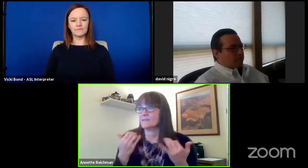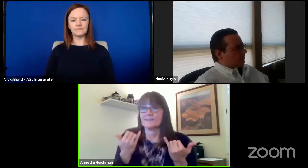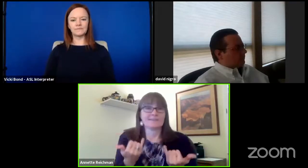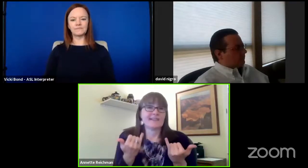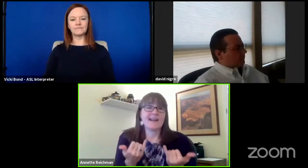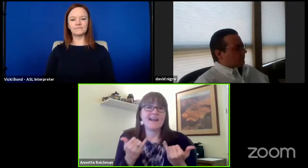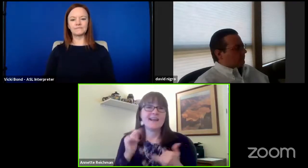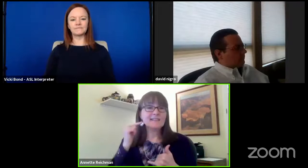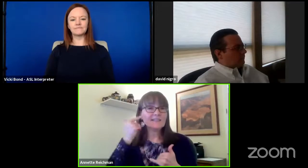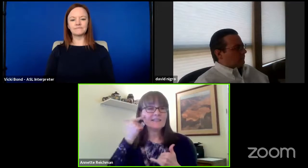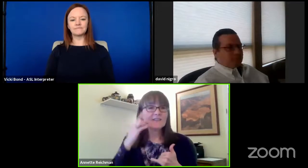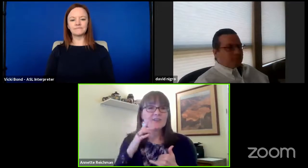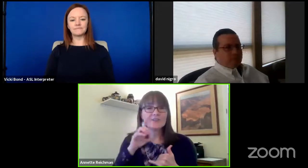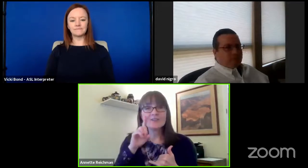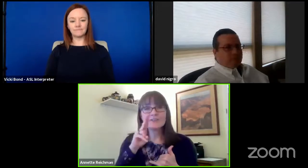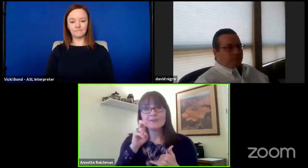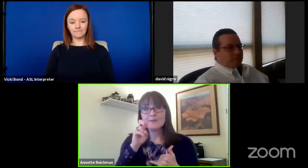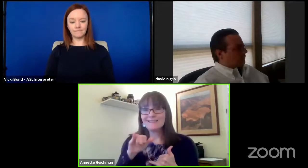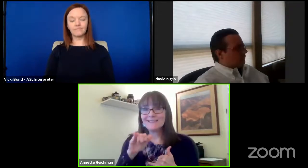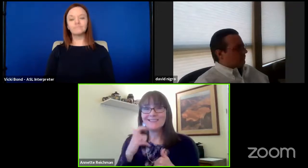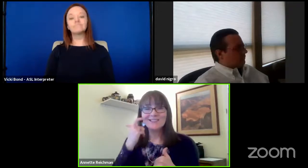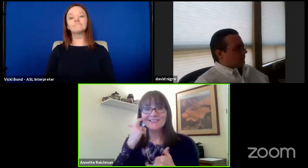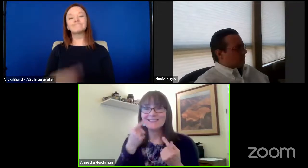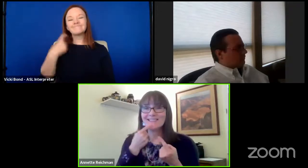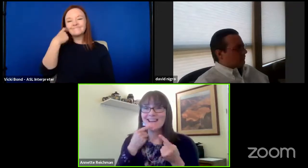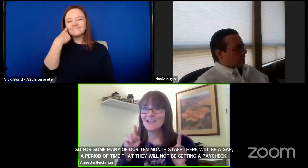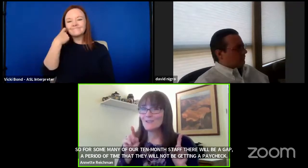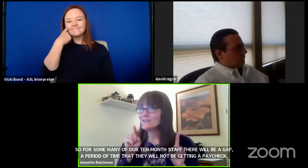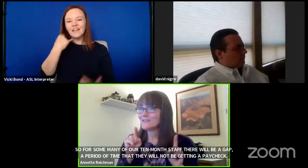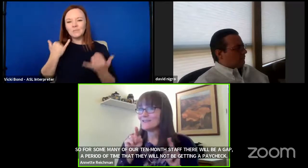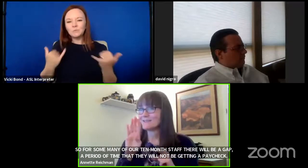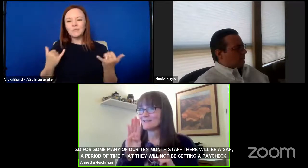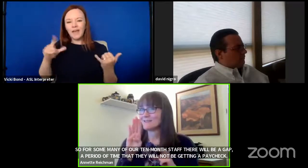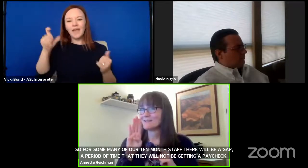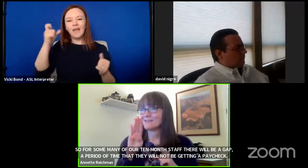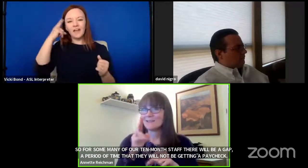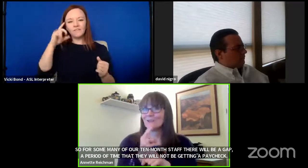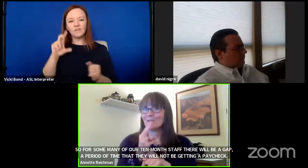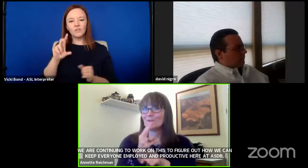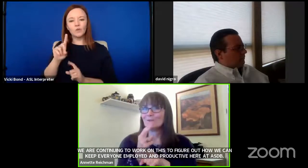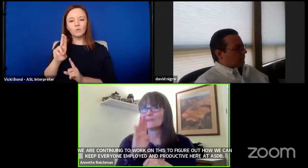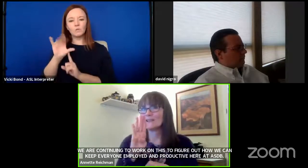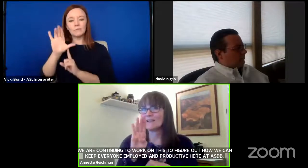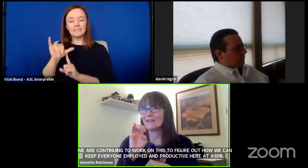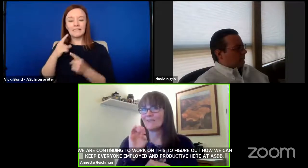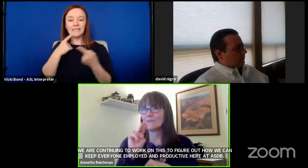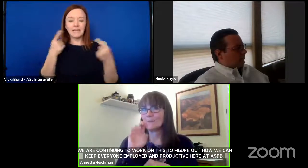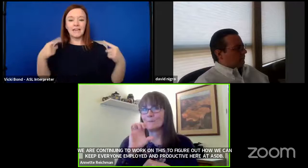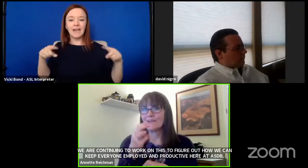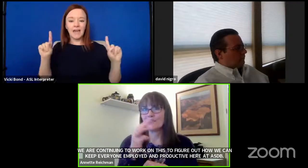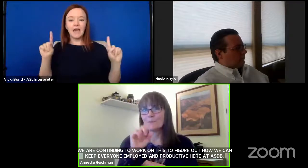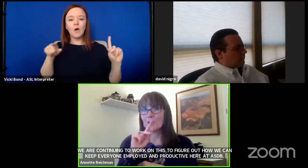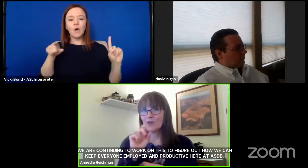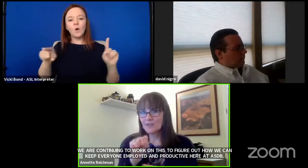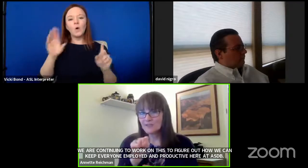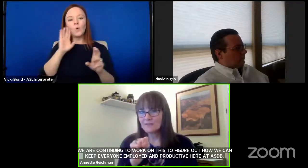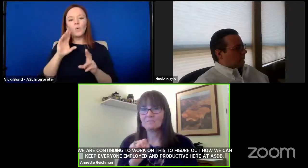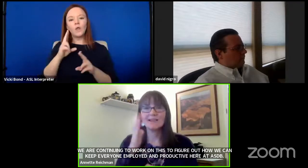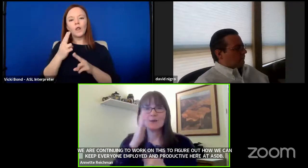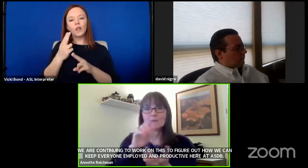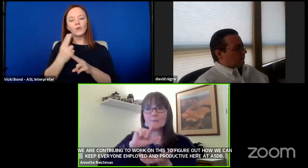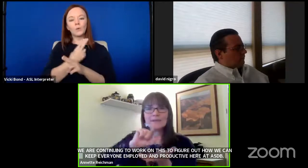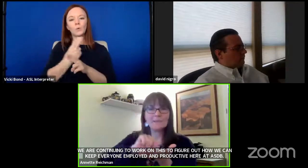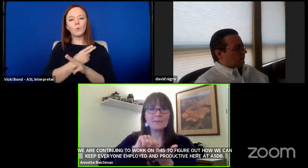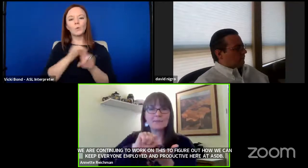So today, Governor Ducey just announced the use of